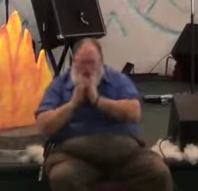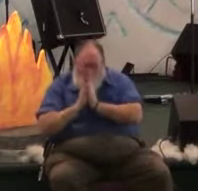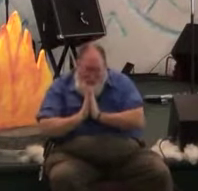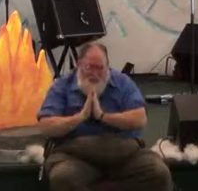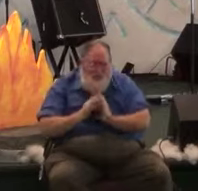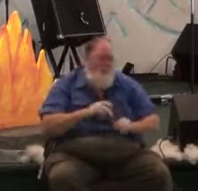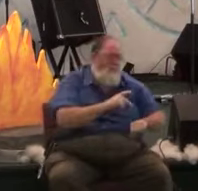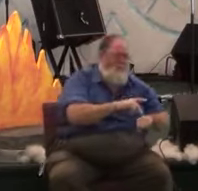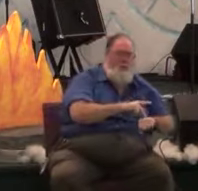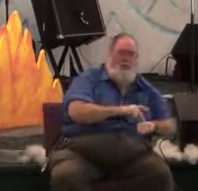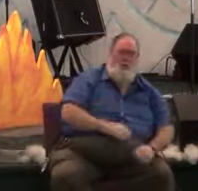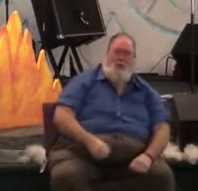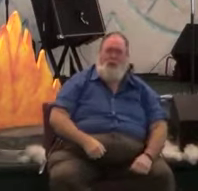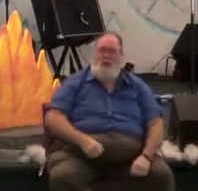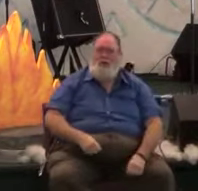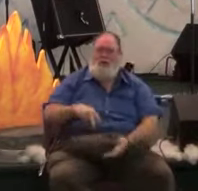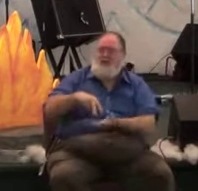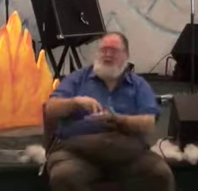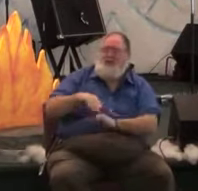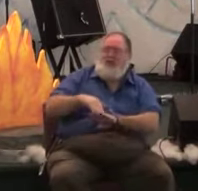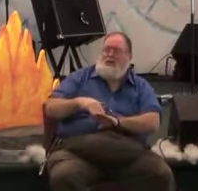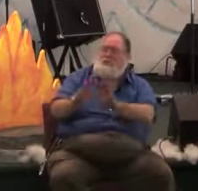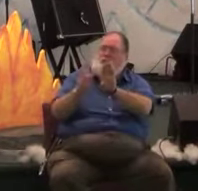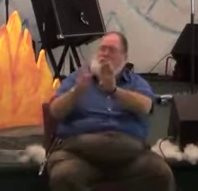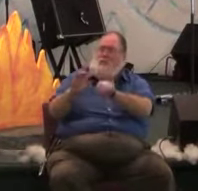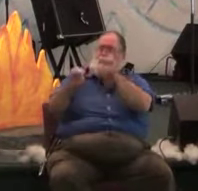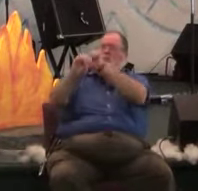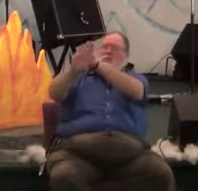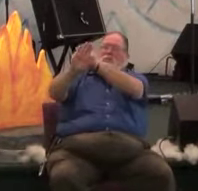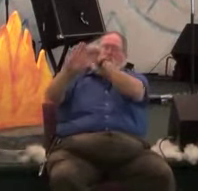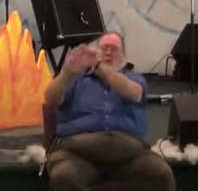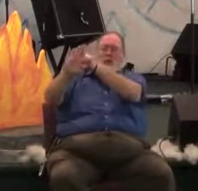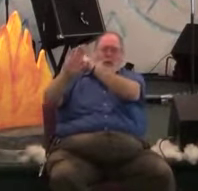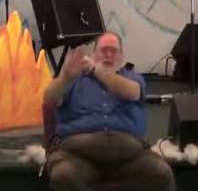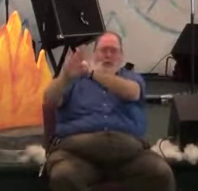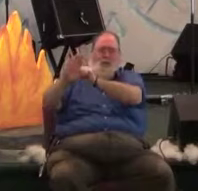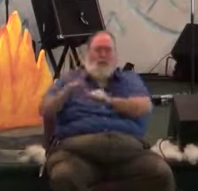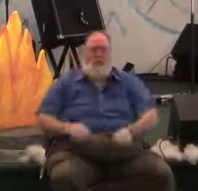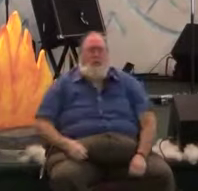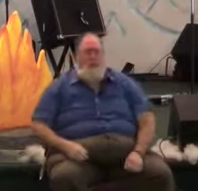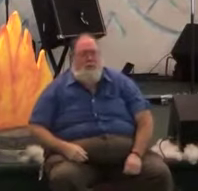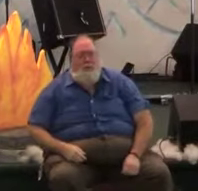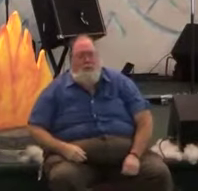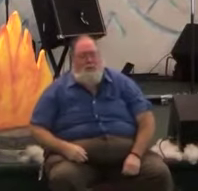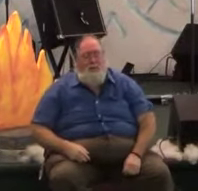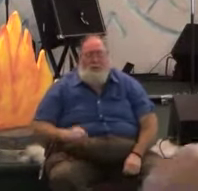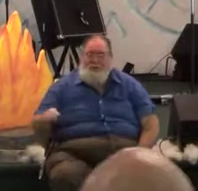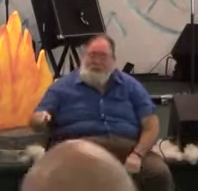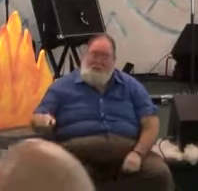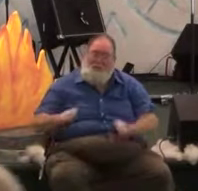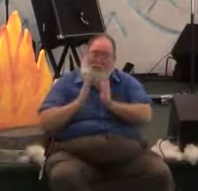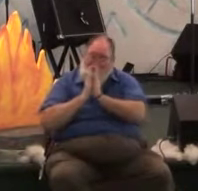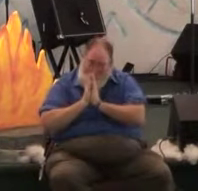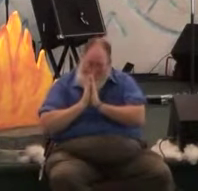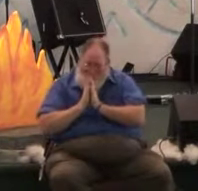on the door, and they won't let him in because they think he's locked in jail. They've prayed, God released him, and he's standing out there